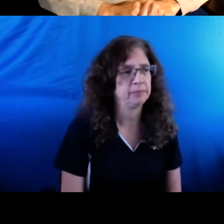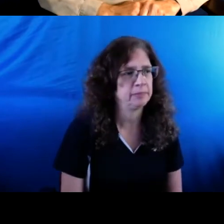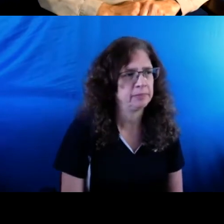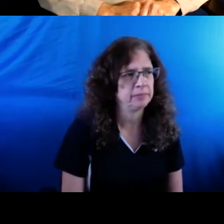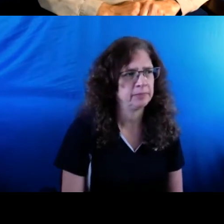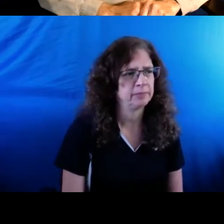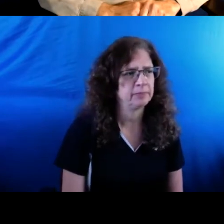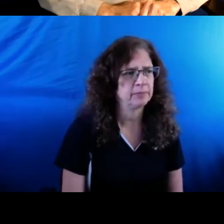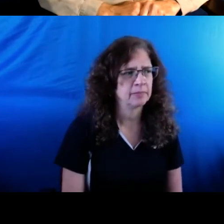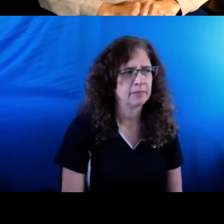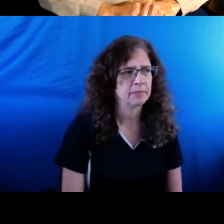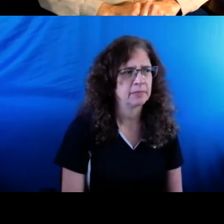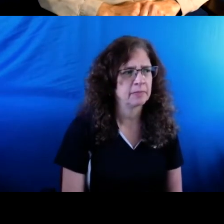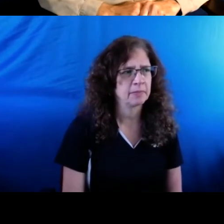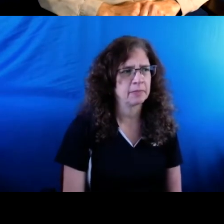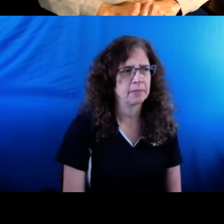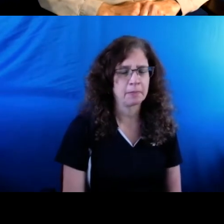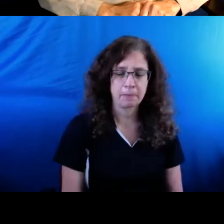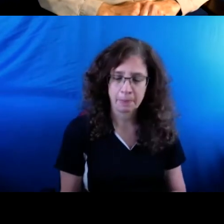specifically in math.